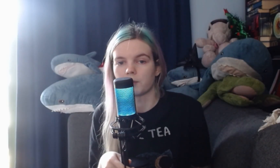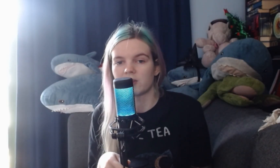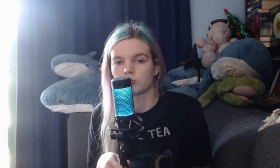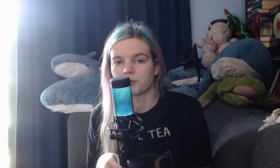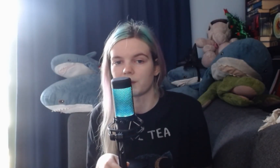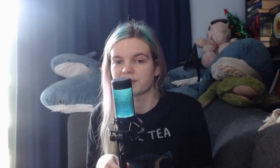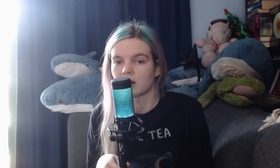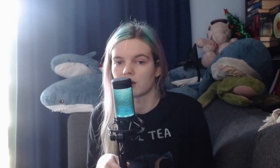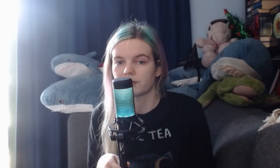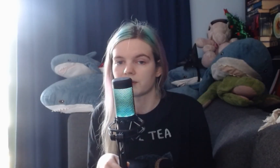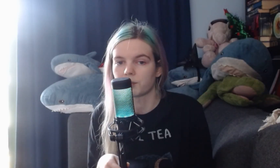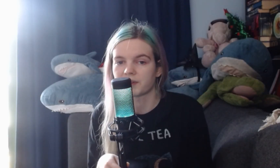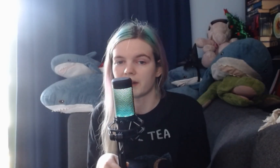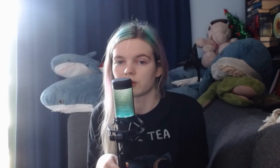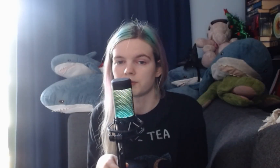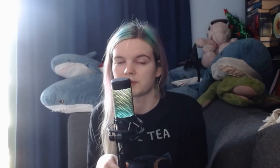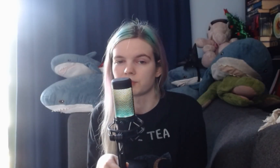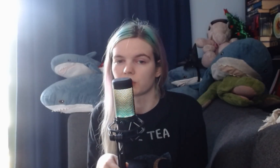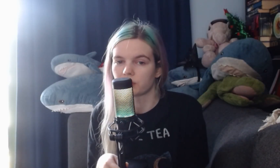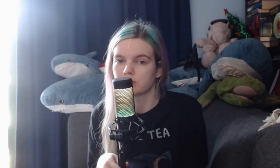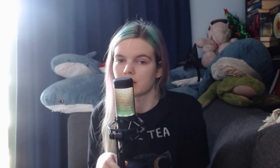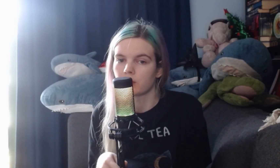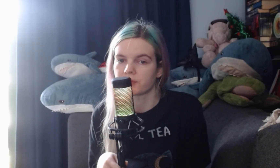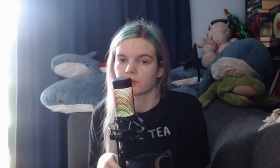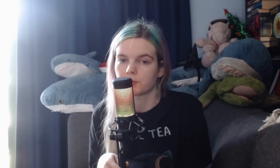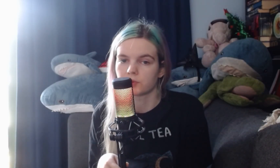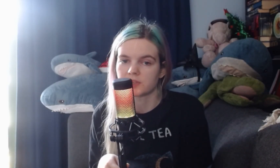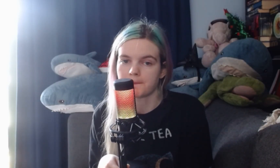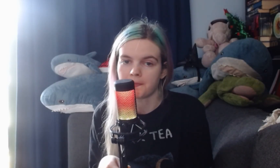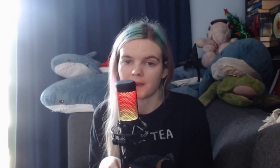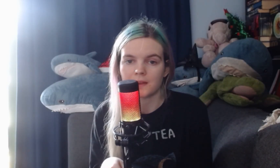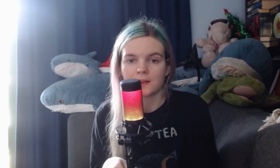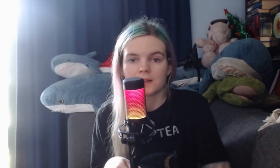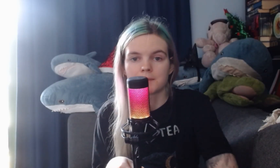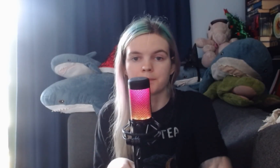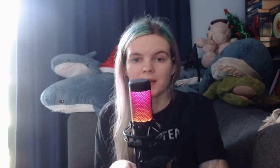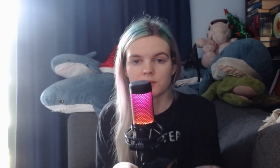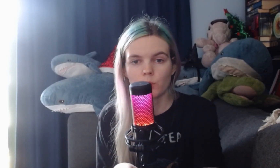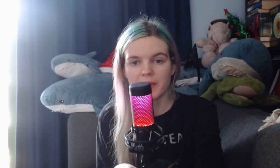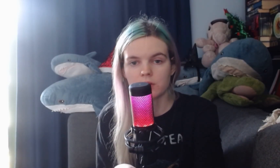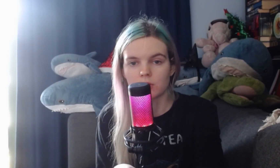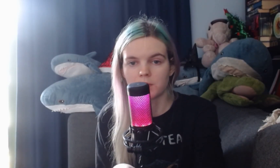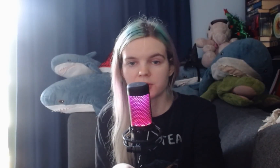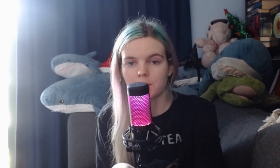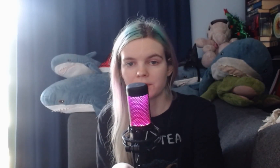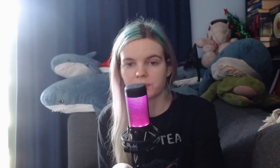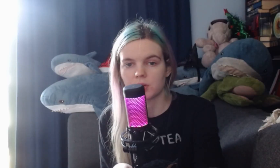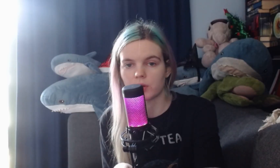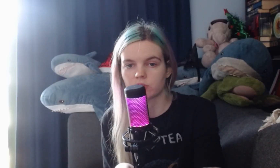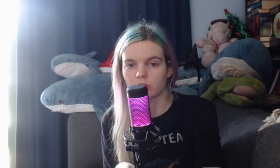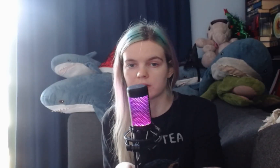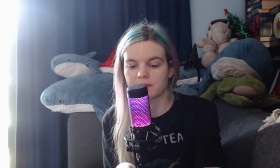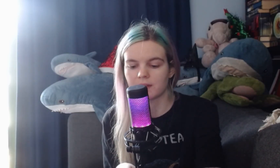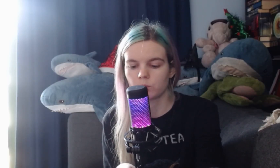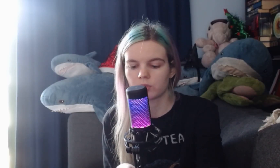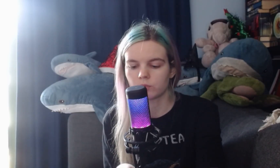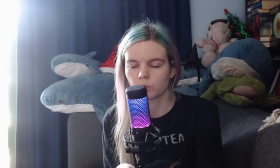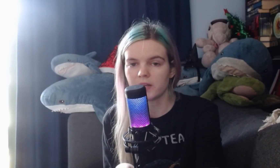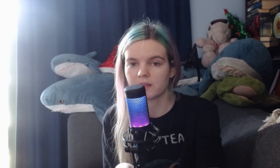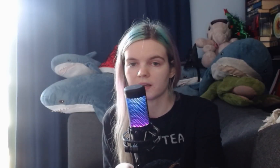was very scarce and it was kind of a bit forgotten by most in the community. But a while ago, multiple months ago actually, someone realized,